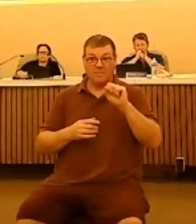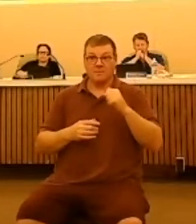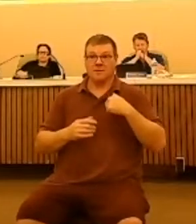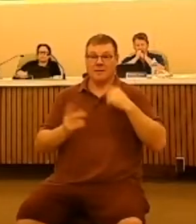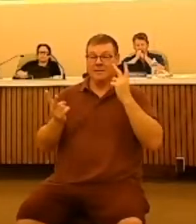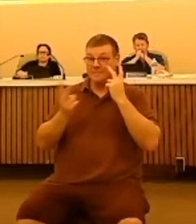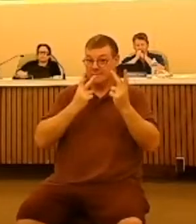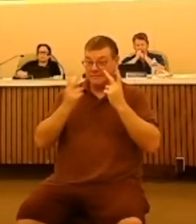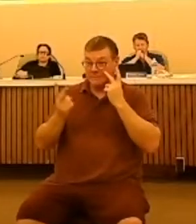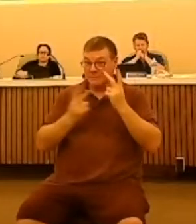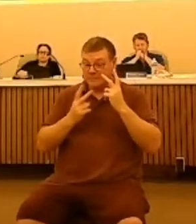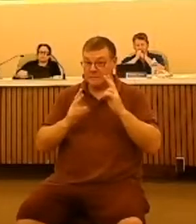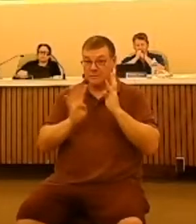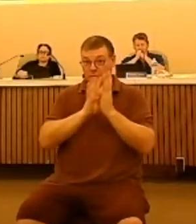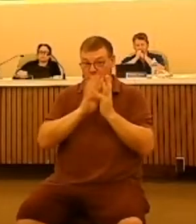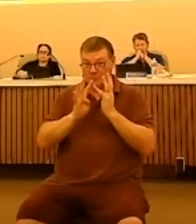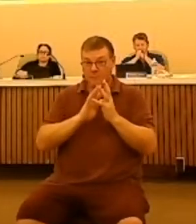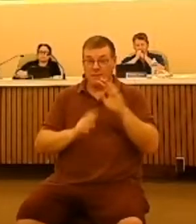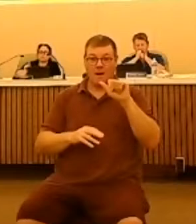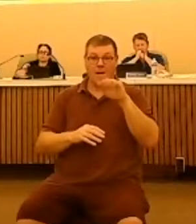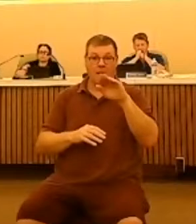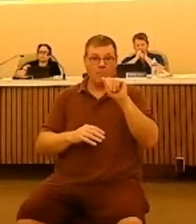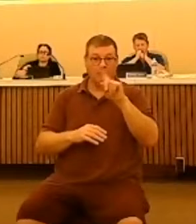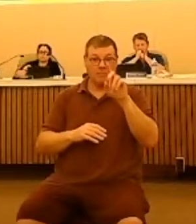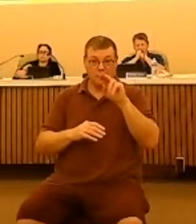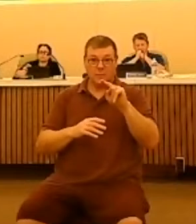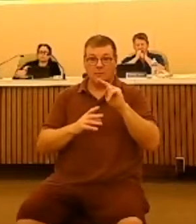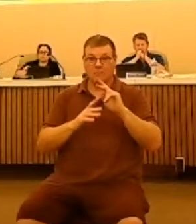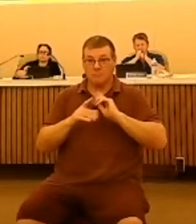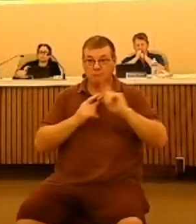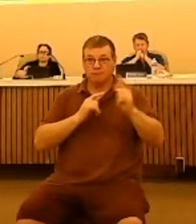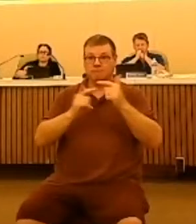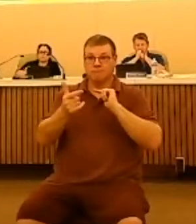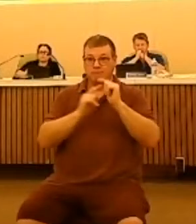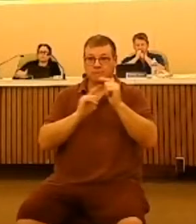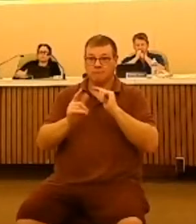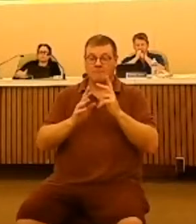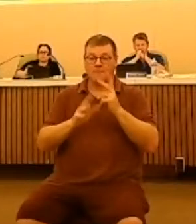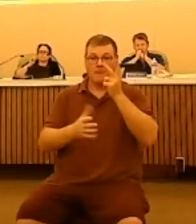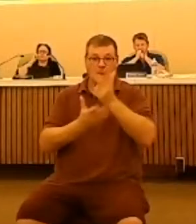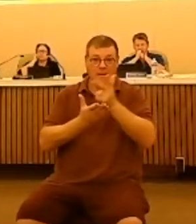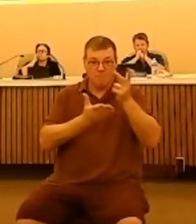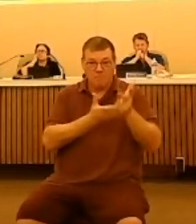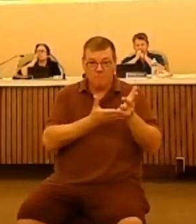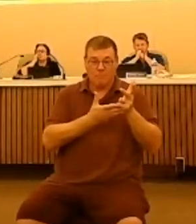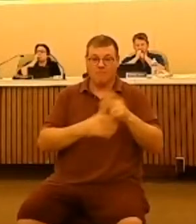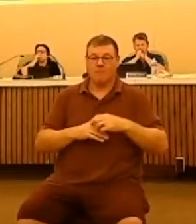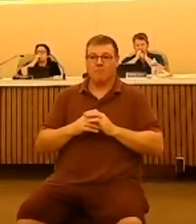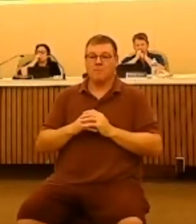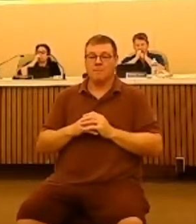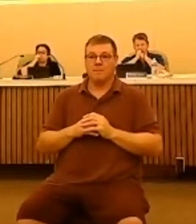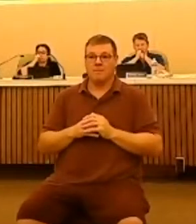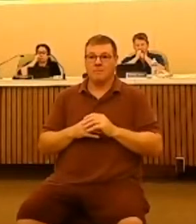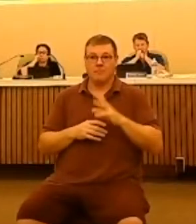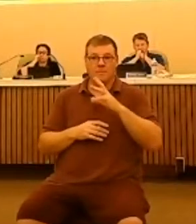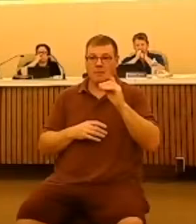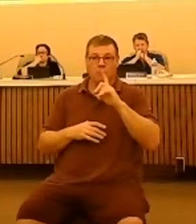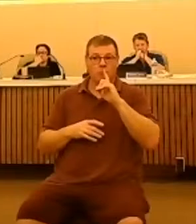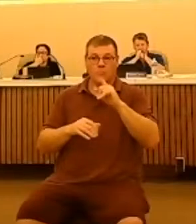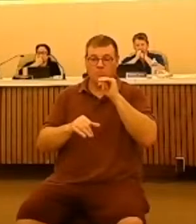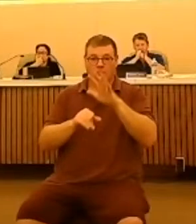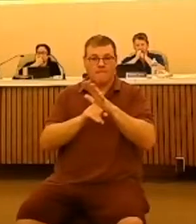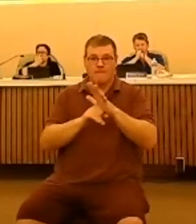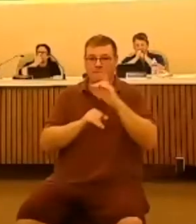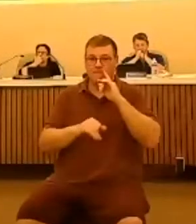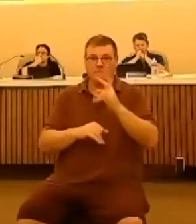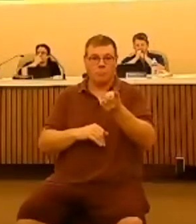the traffic. I see the Amazon trucks up and down the road all the time, parked on the side. There's really isn't enough room